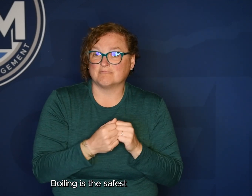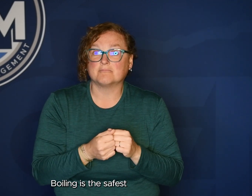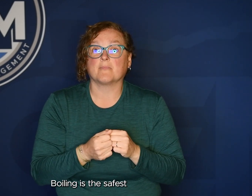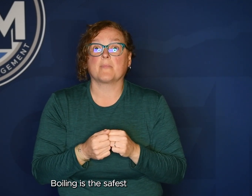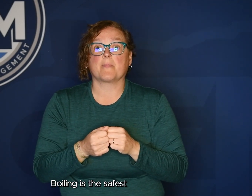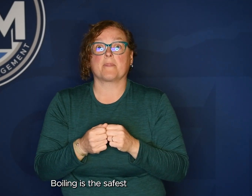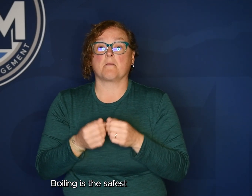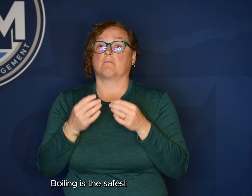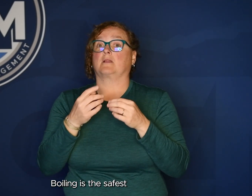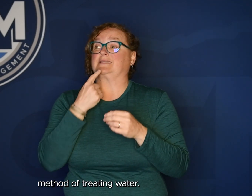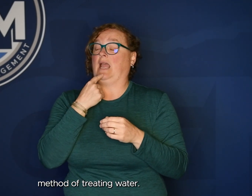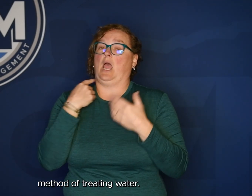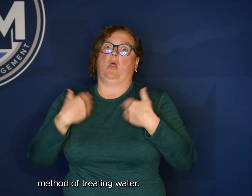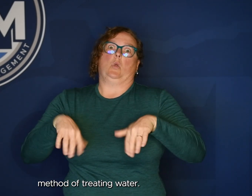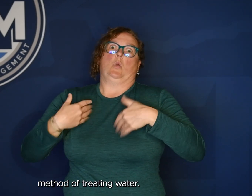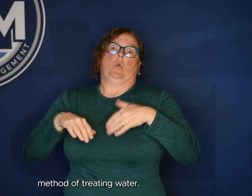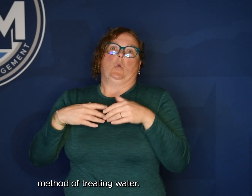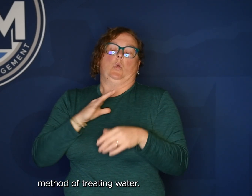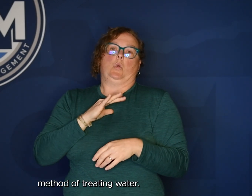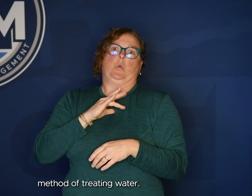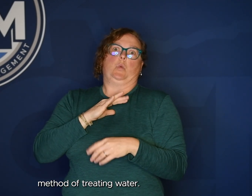Boiling is the safest method of treating water.